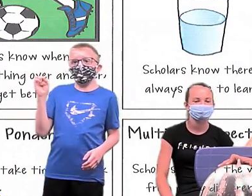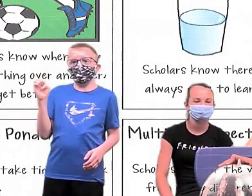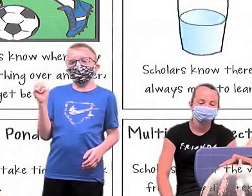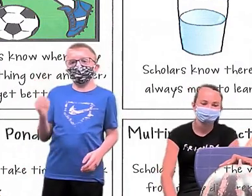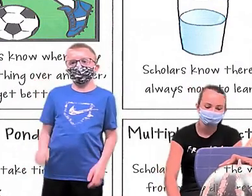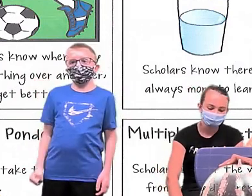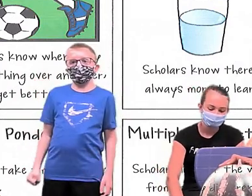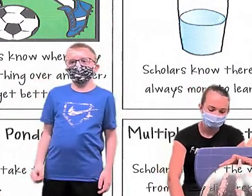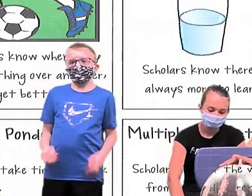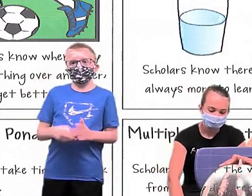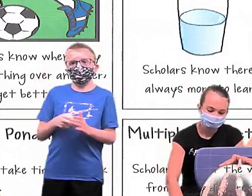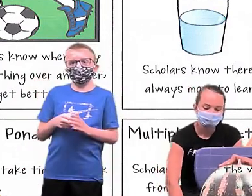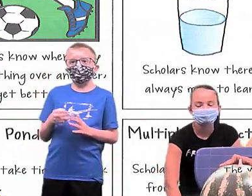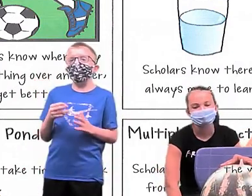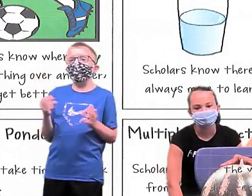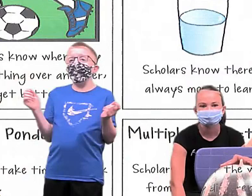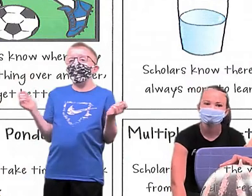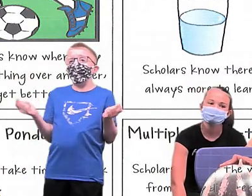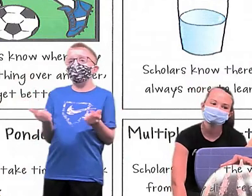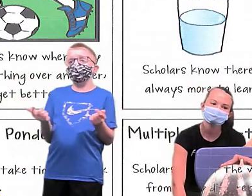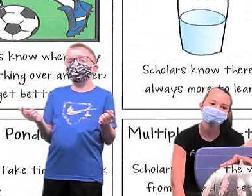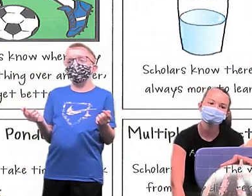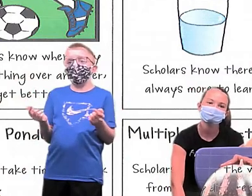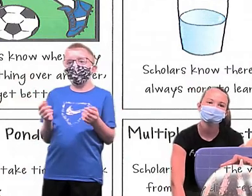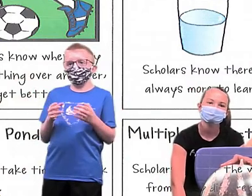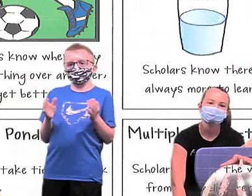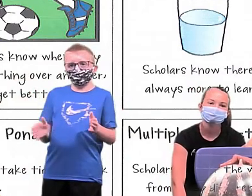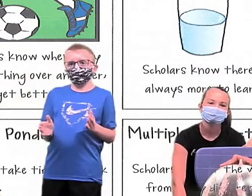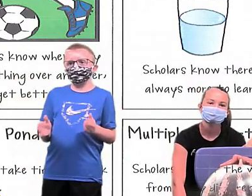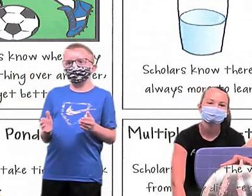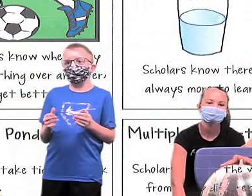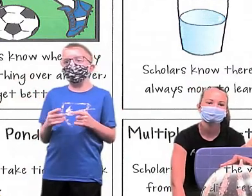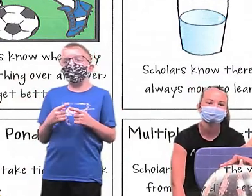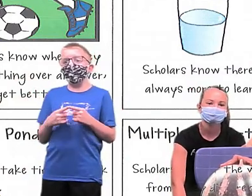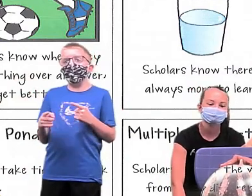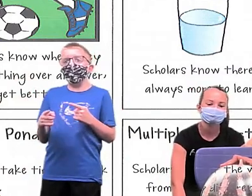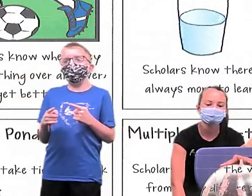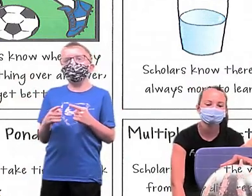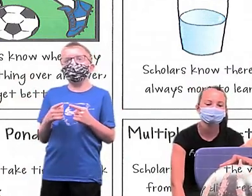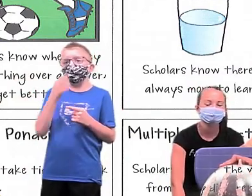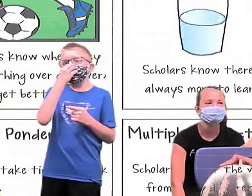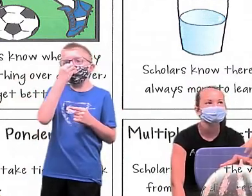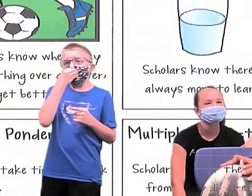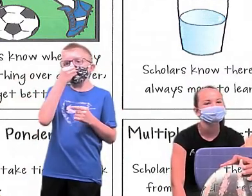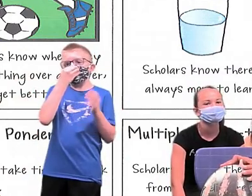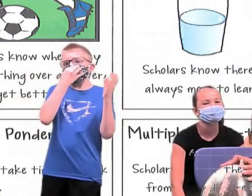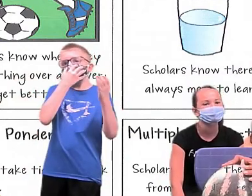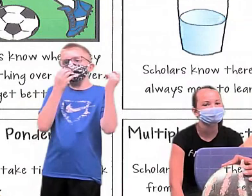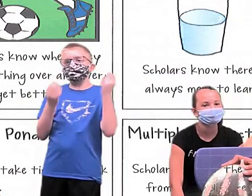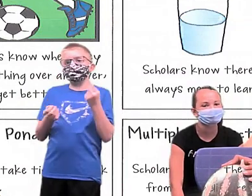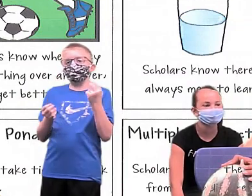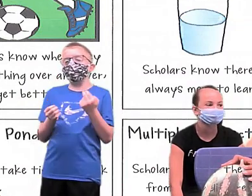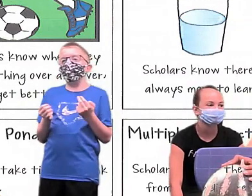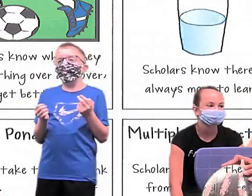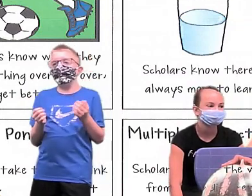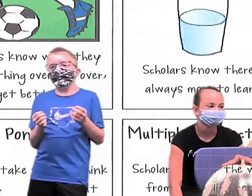The truth is, we all are learning to be scholars here. Behind me, you see